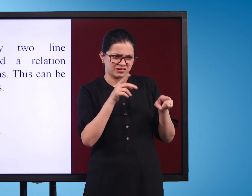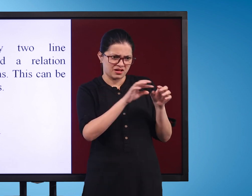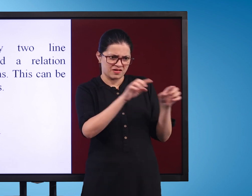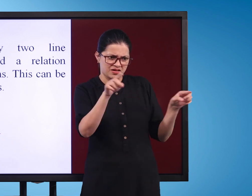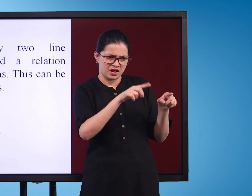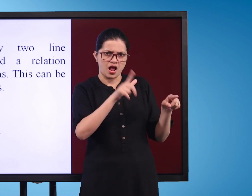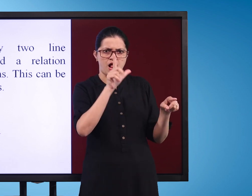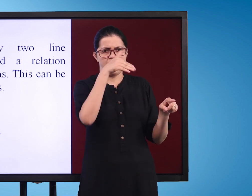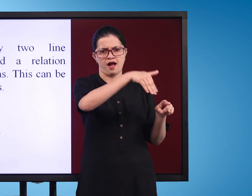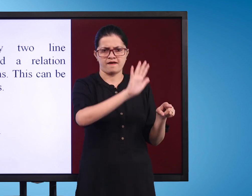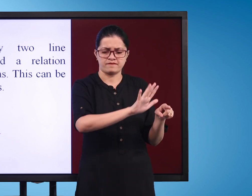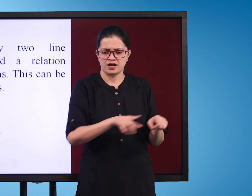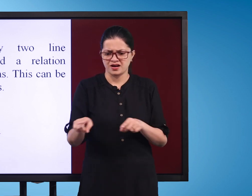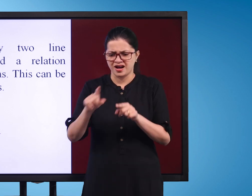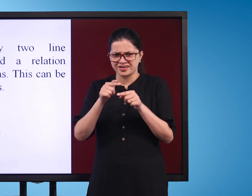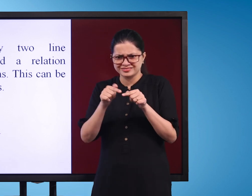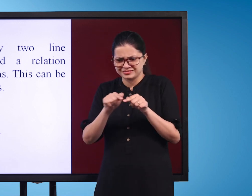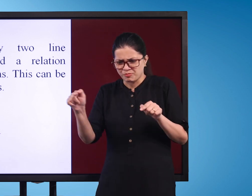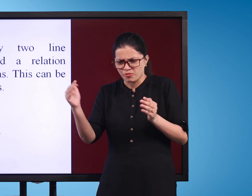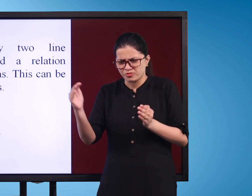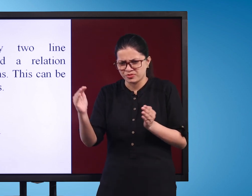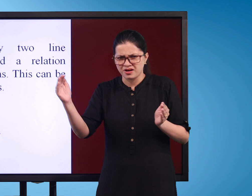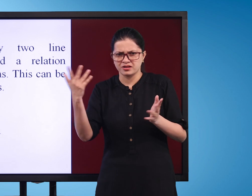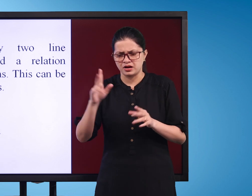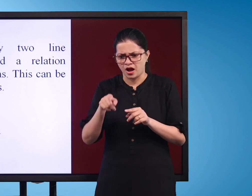This can be done in several ways.